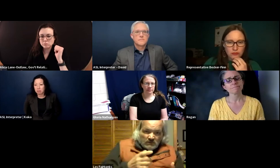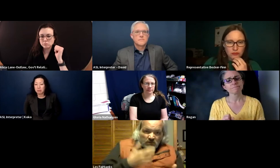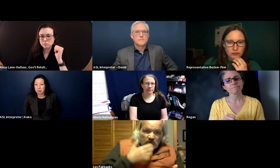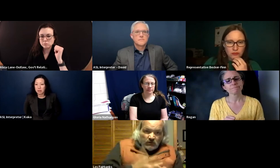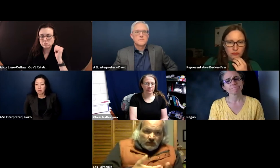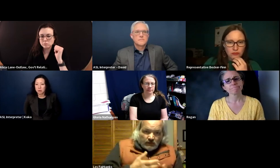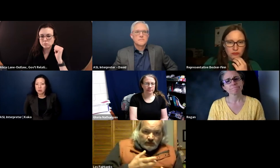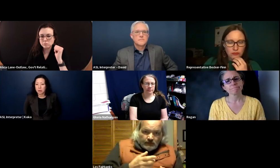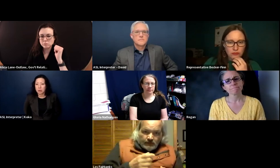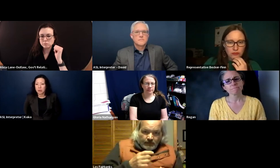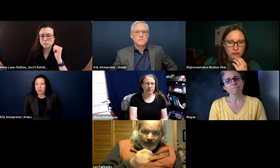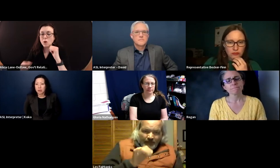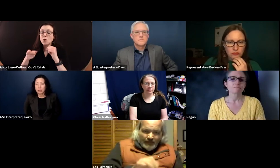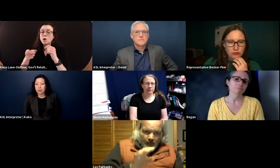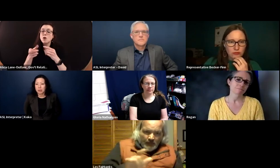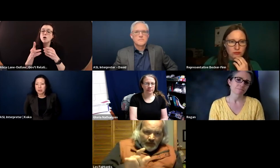benefit.